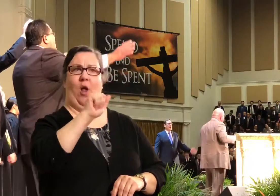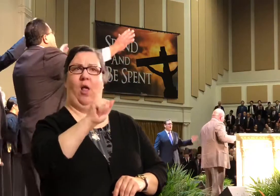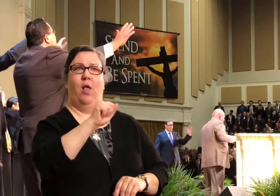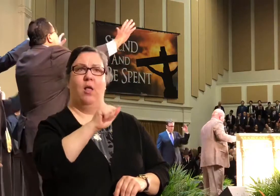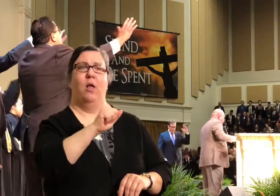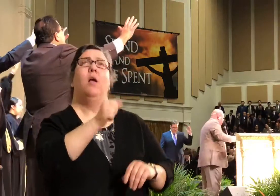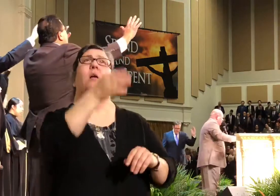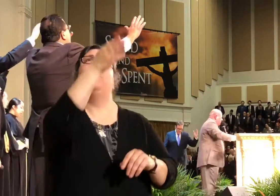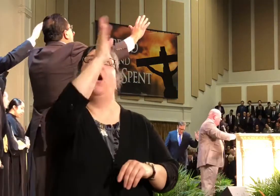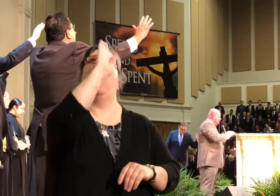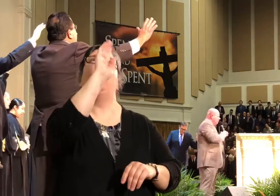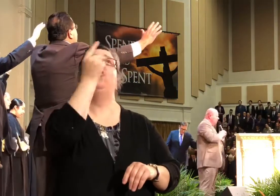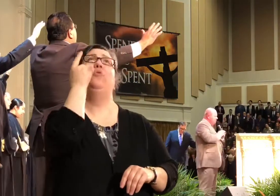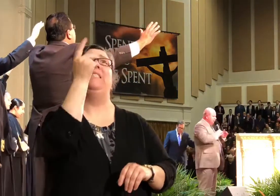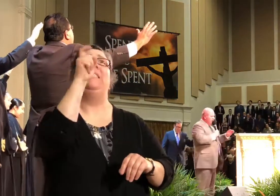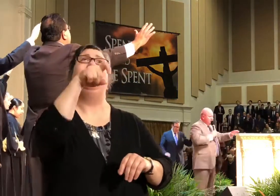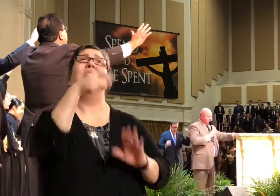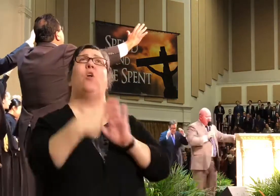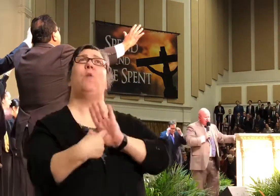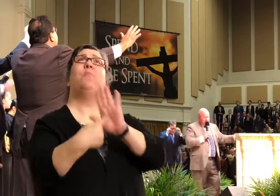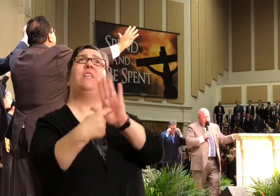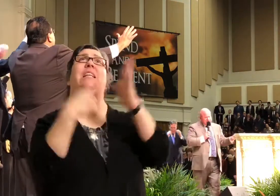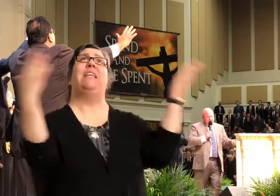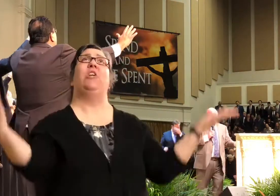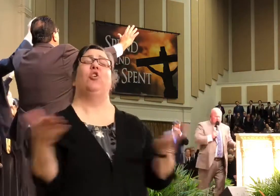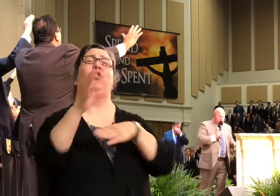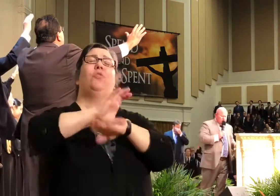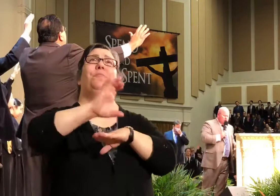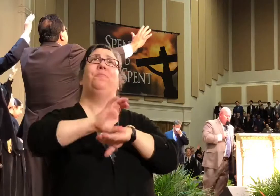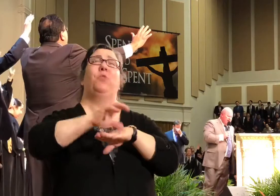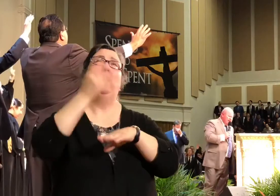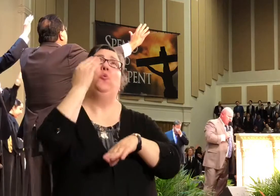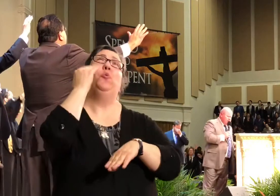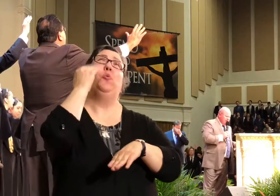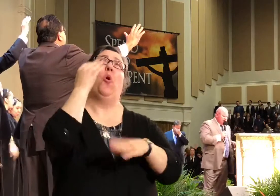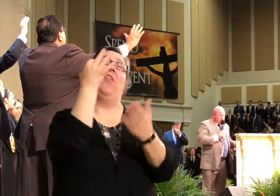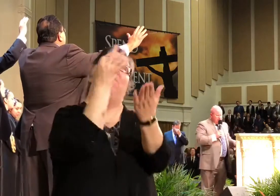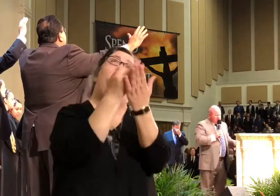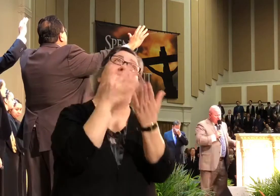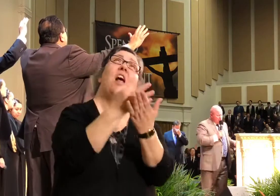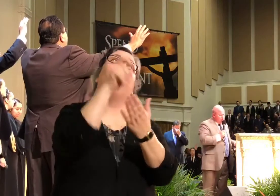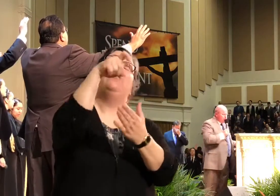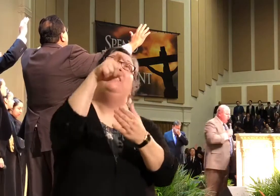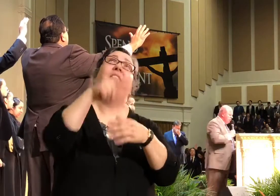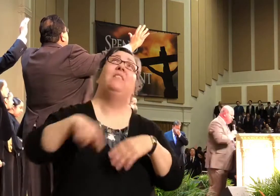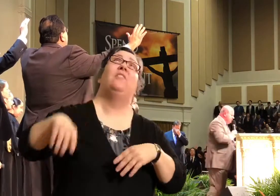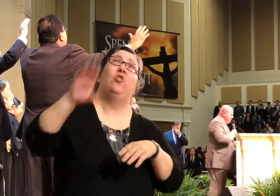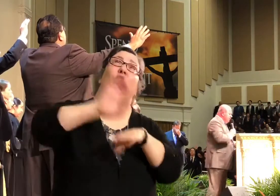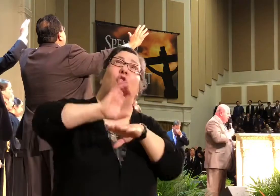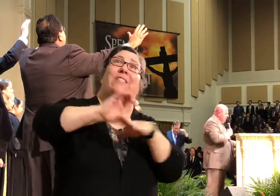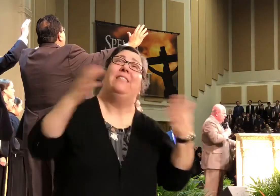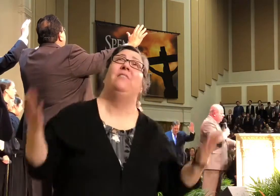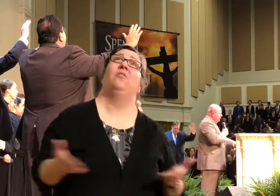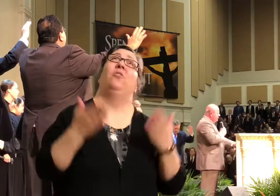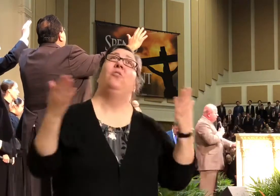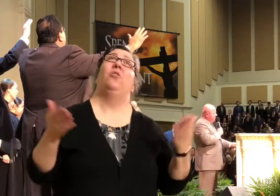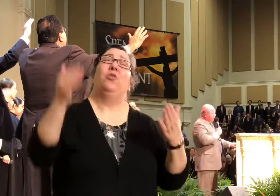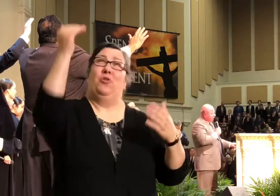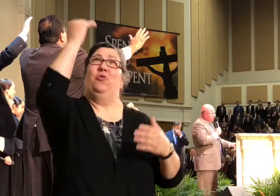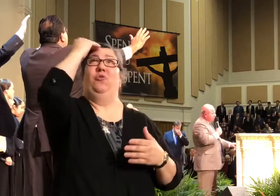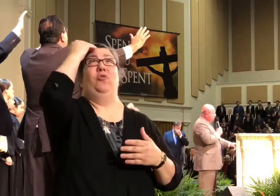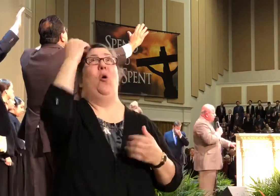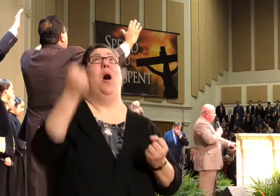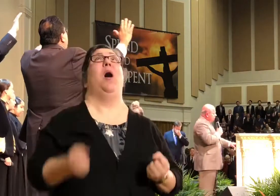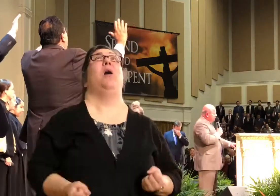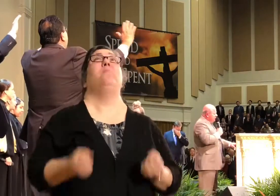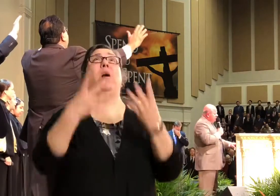God, you see the needs that are represented in this house. You know the financial needs of this local church. You know the expense